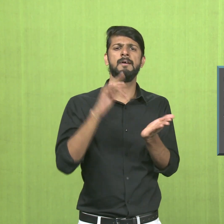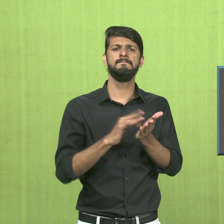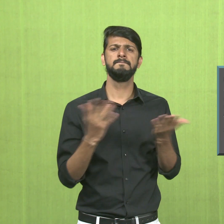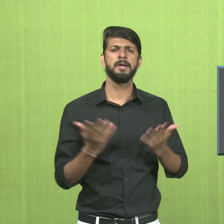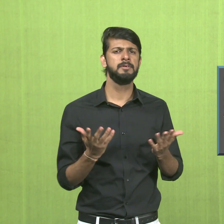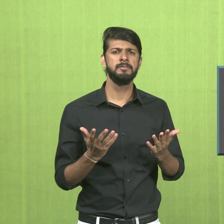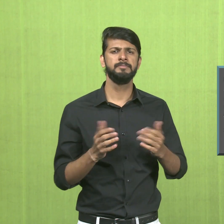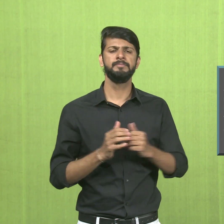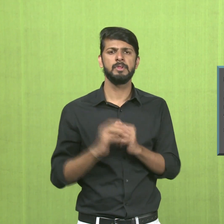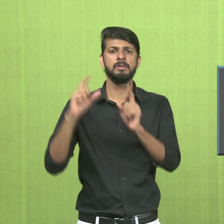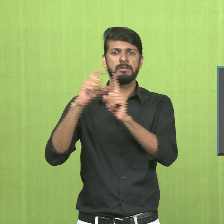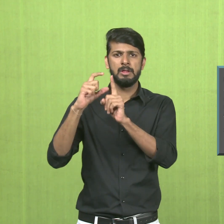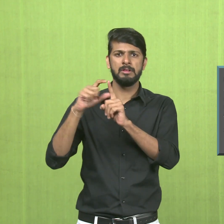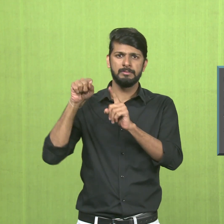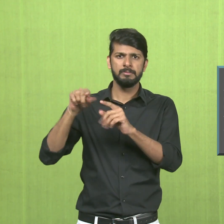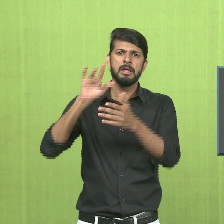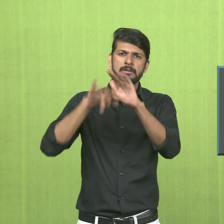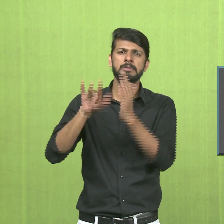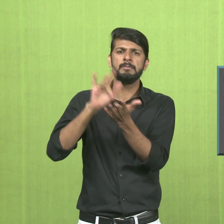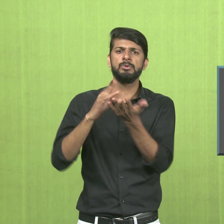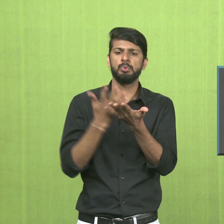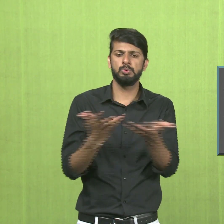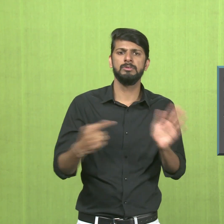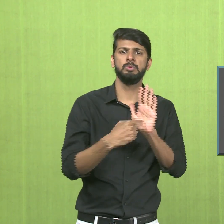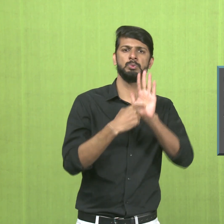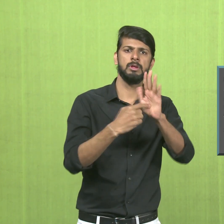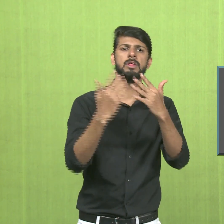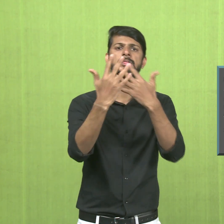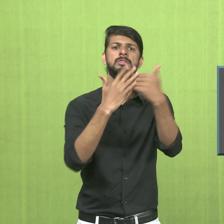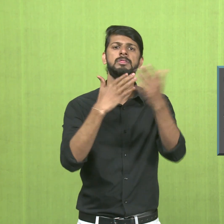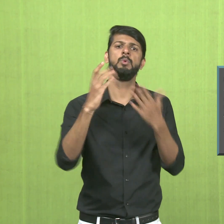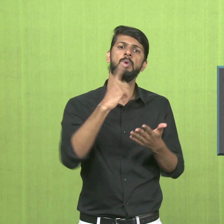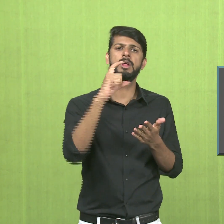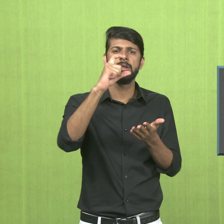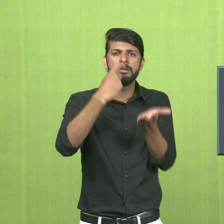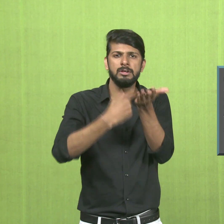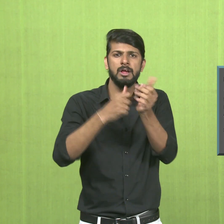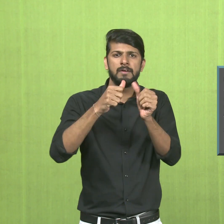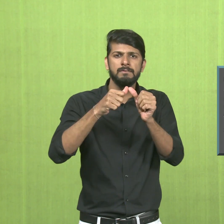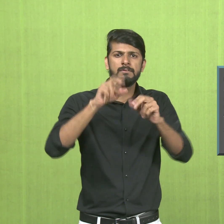The collection is the Crafts Museum in New Delhi.